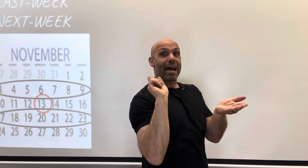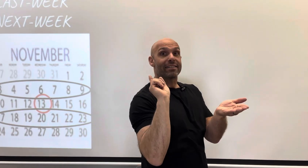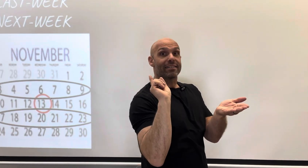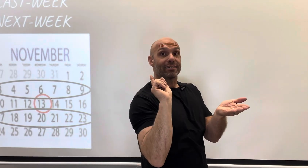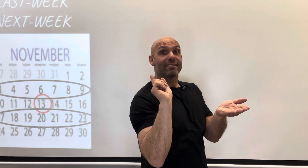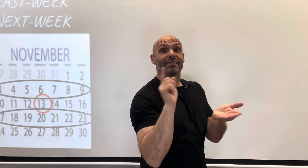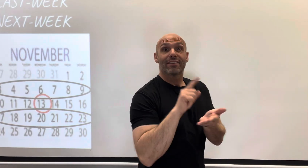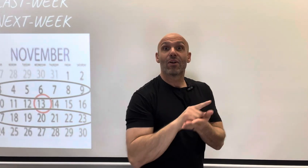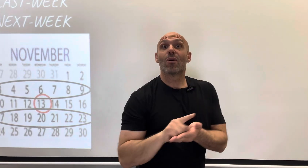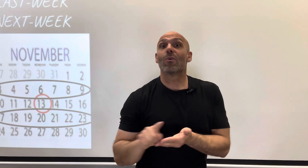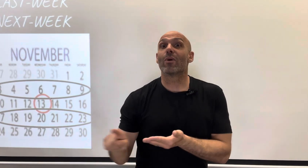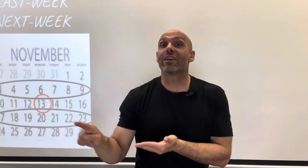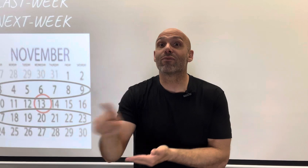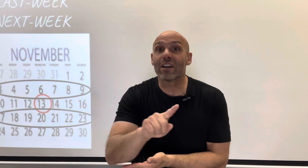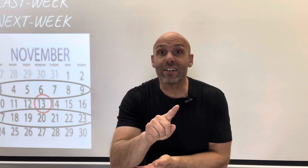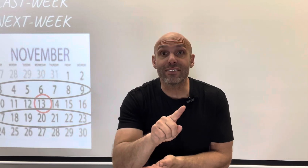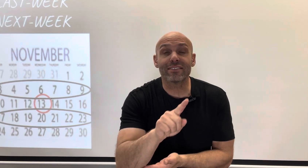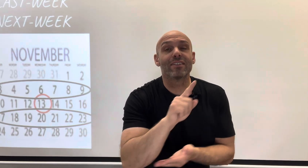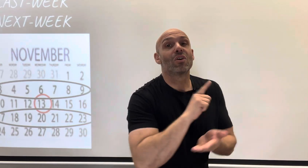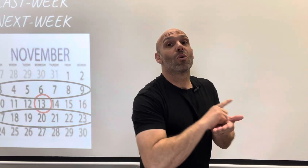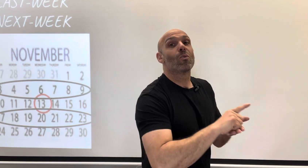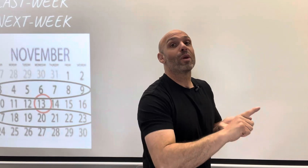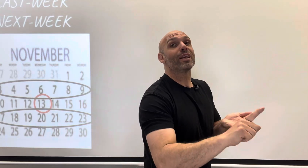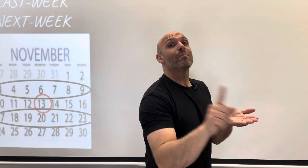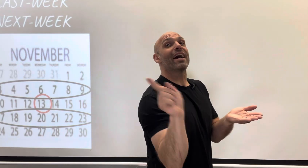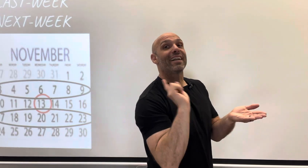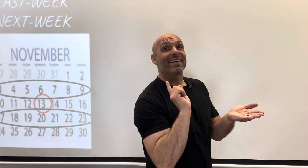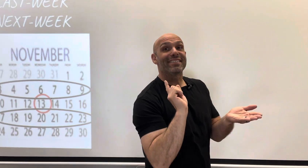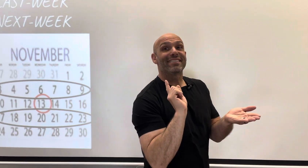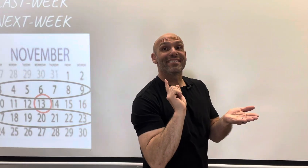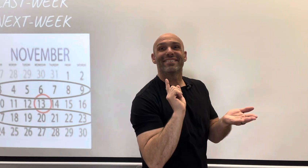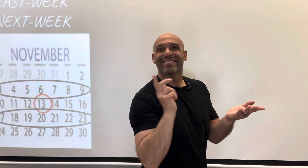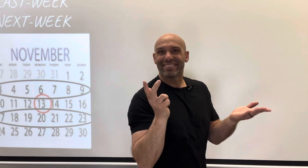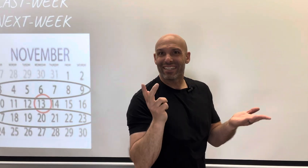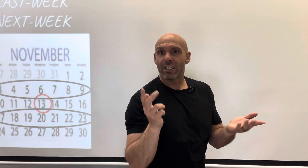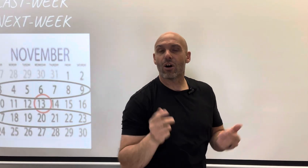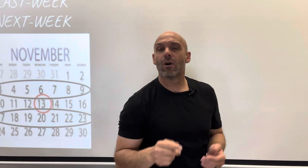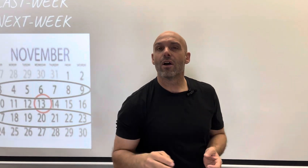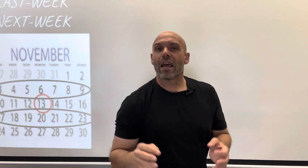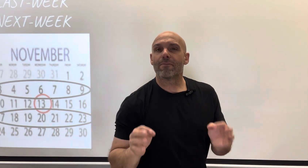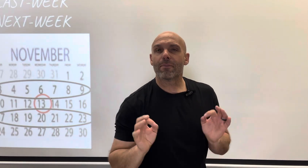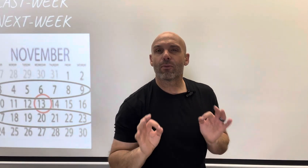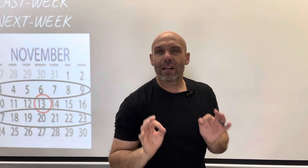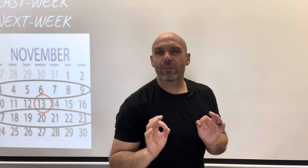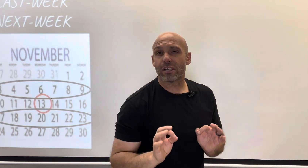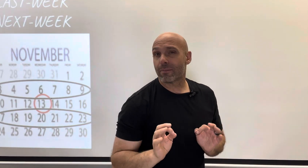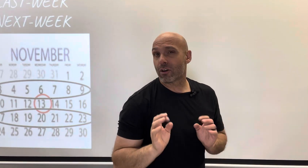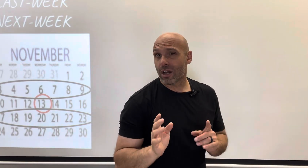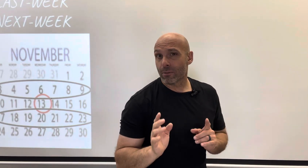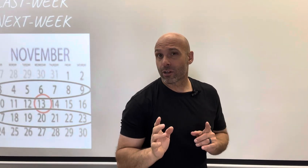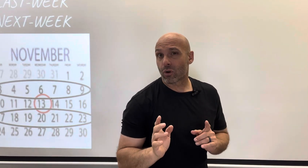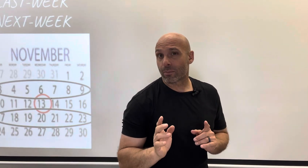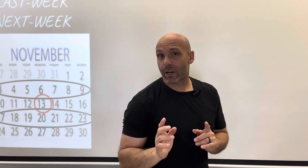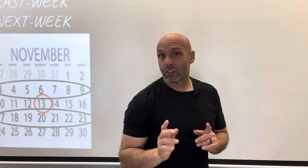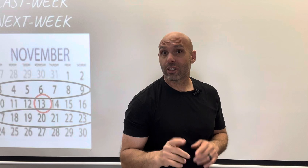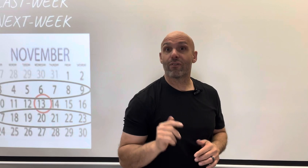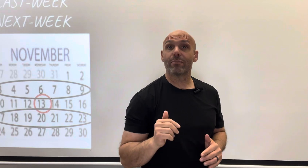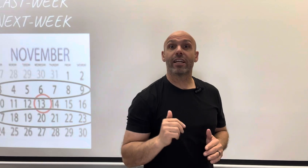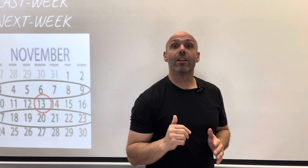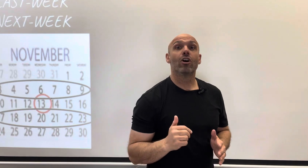past, week in front of us, week behind us. There you go. And remember what I was saying about number incorporation. If I'm saying